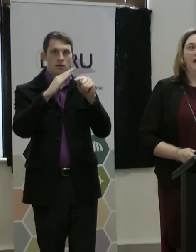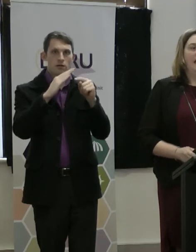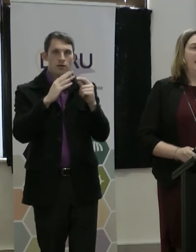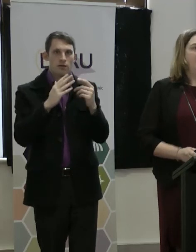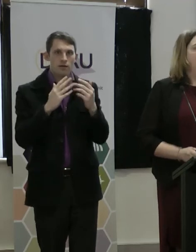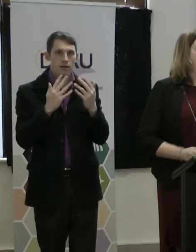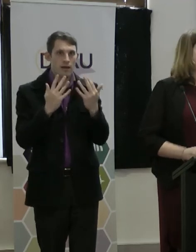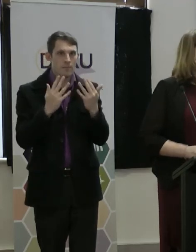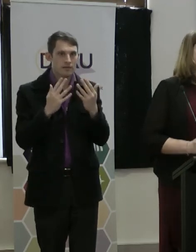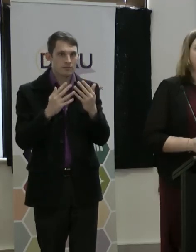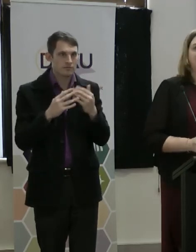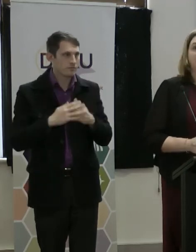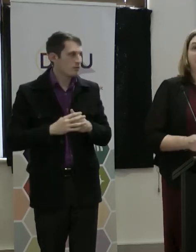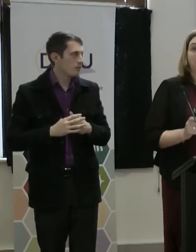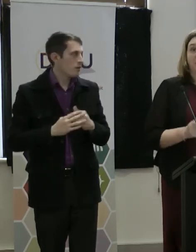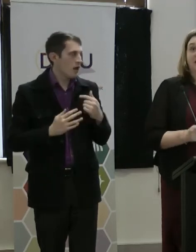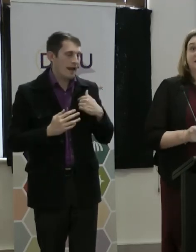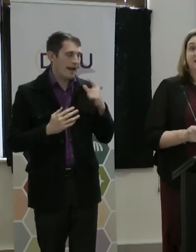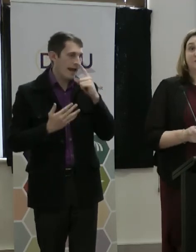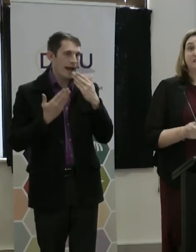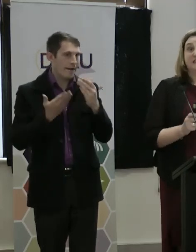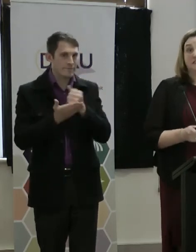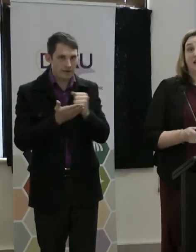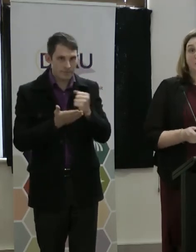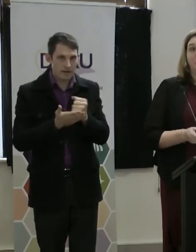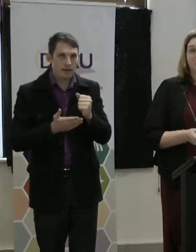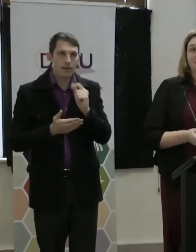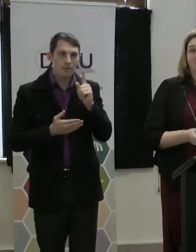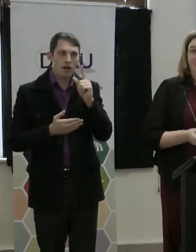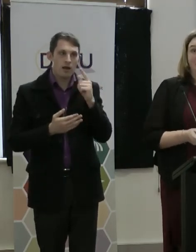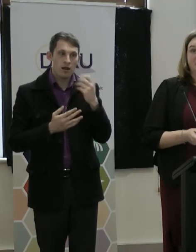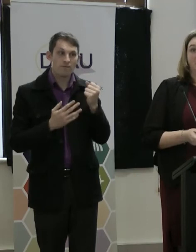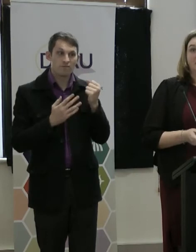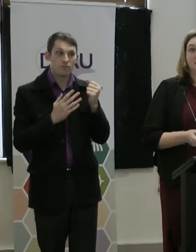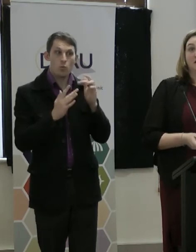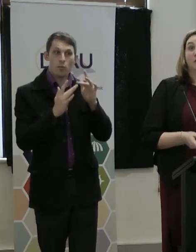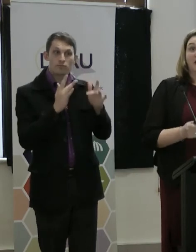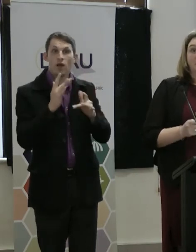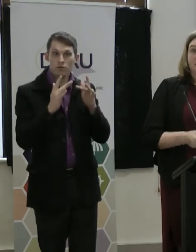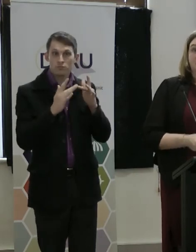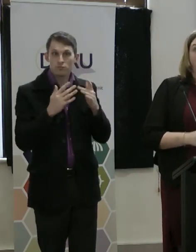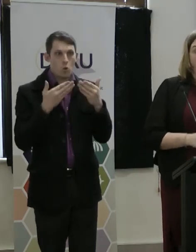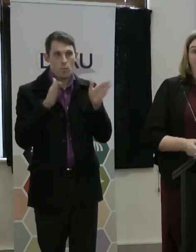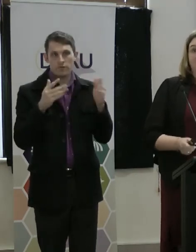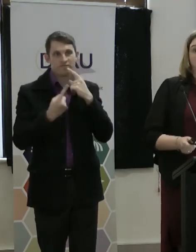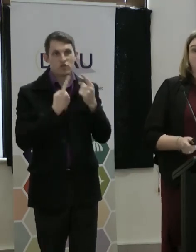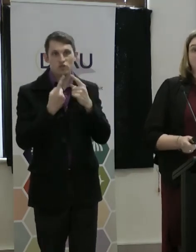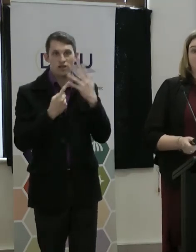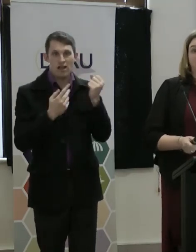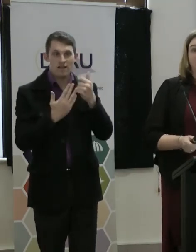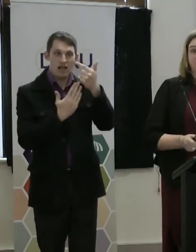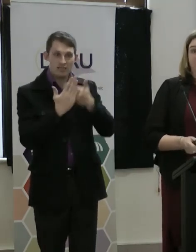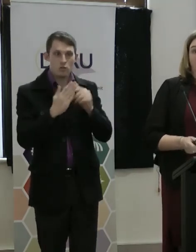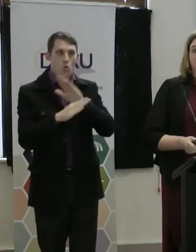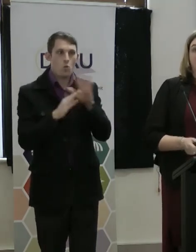system? I can't tell you the number, but what I can tell you is that it's available publicly on our website. We have a list of all banned workers